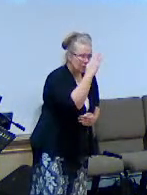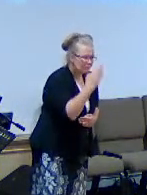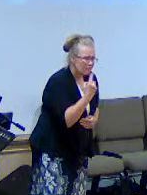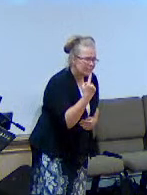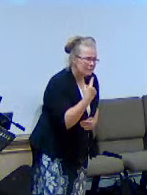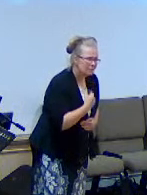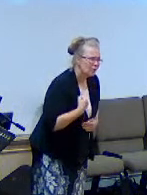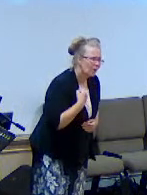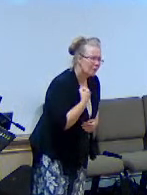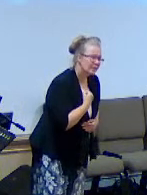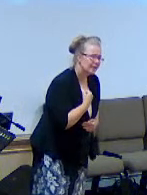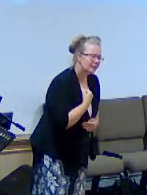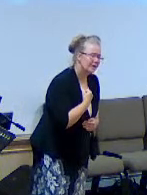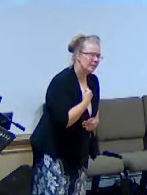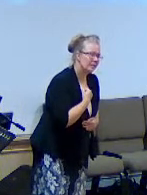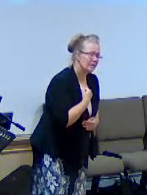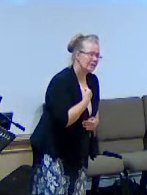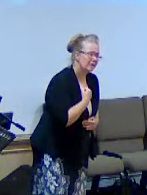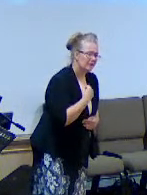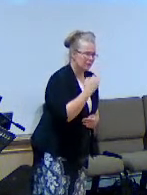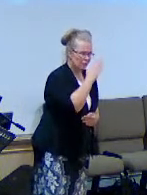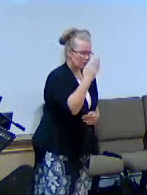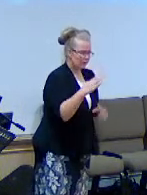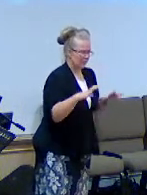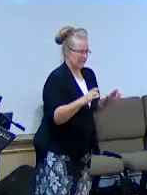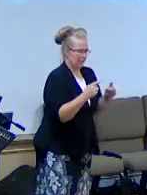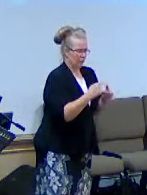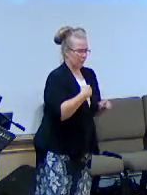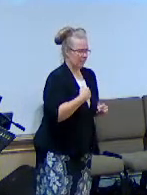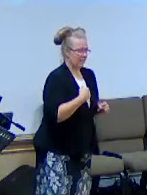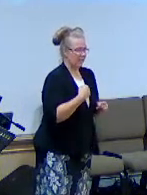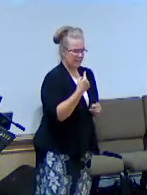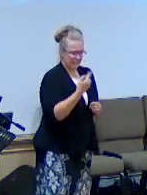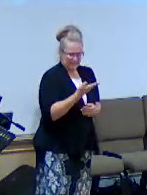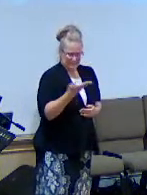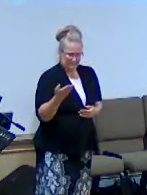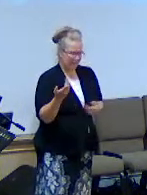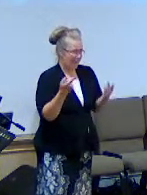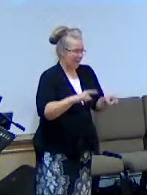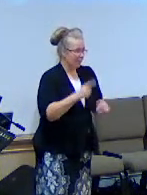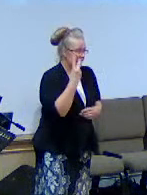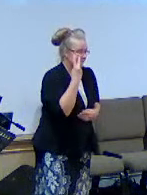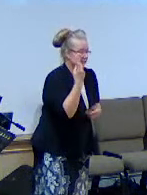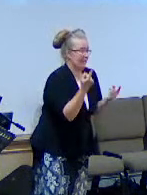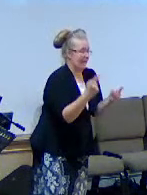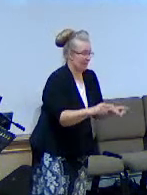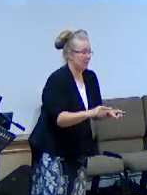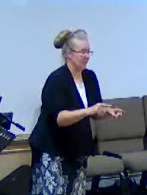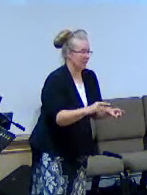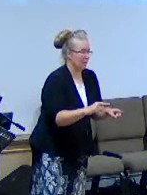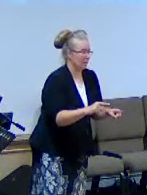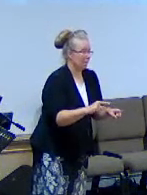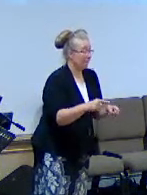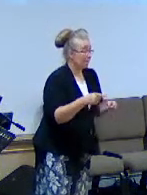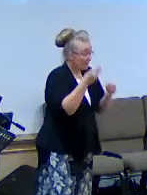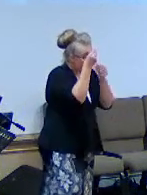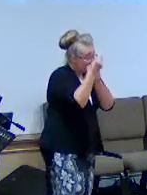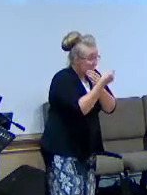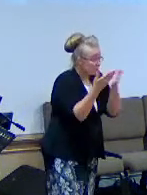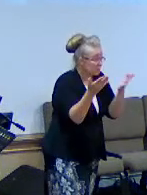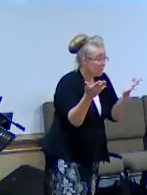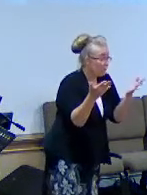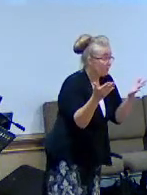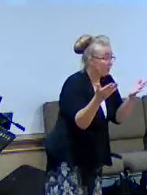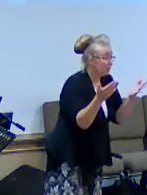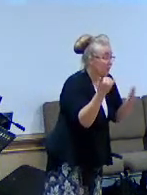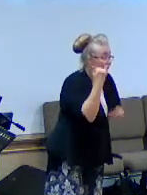sorry. You never did it to me. It was just stuff that happened that I overseen, I seen happen. I want to let you know